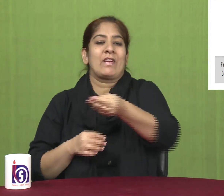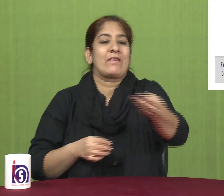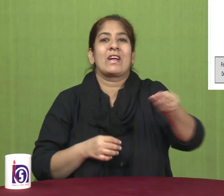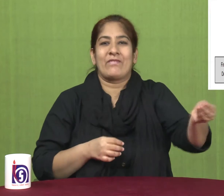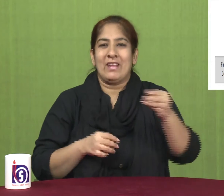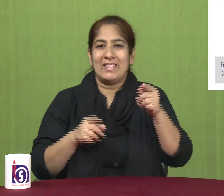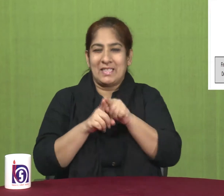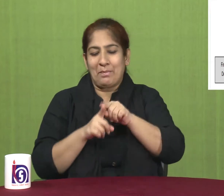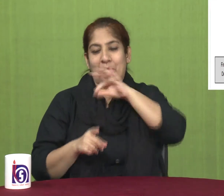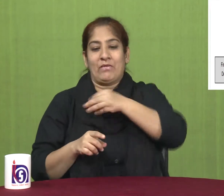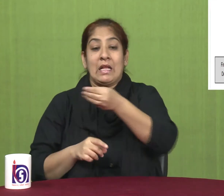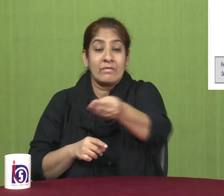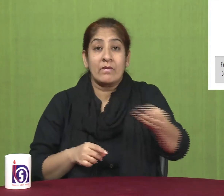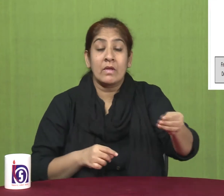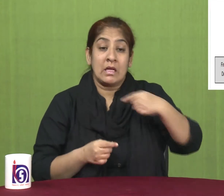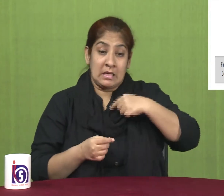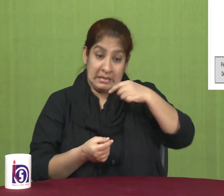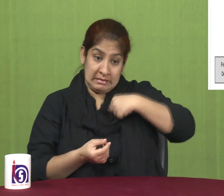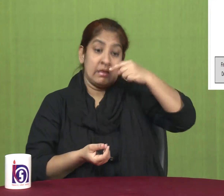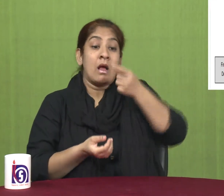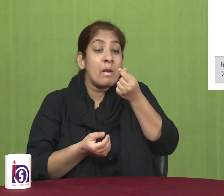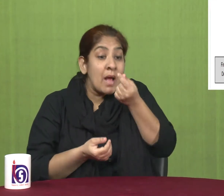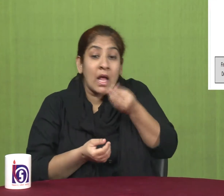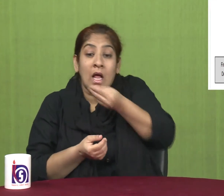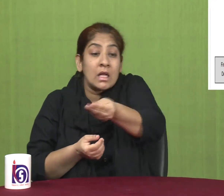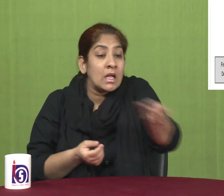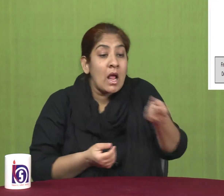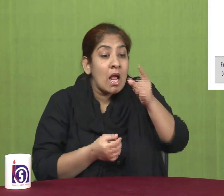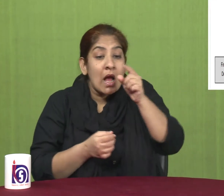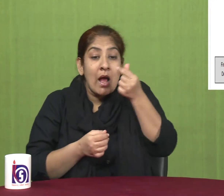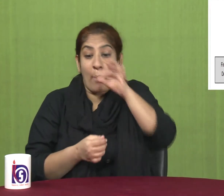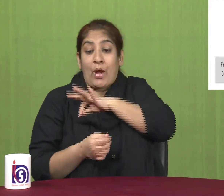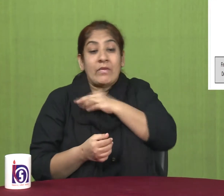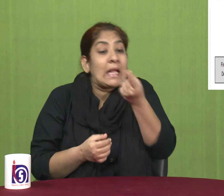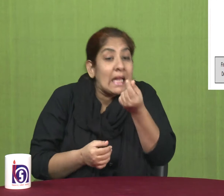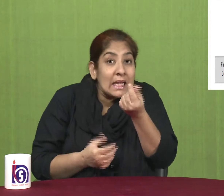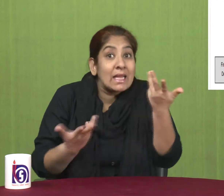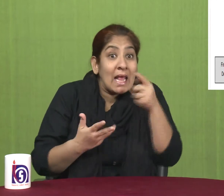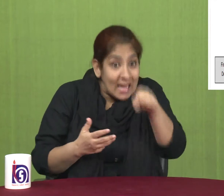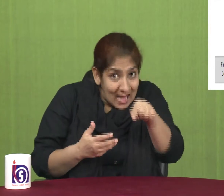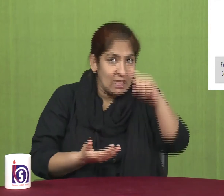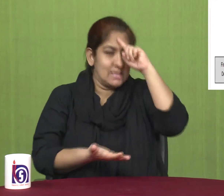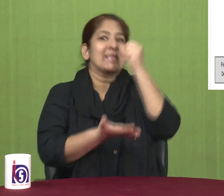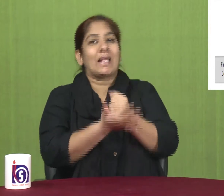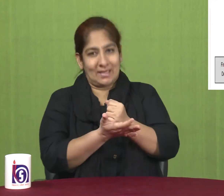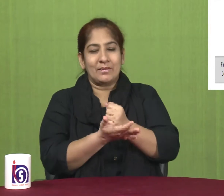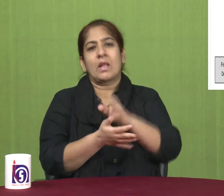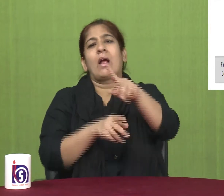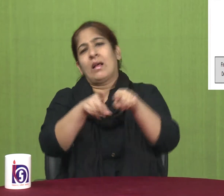profit, how much money we should divide among ourselves. I will give you an example